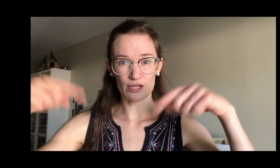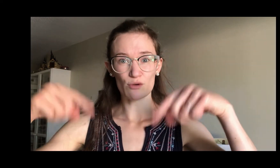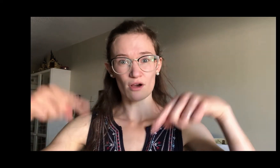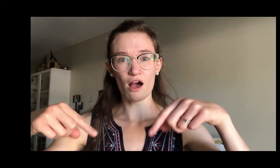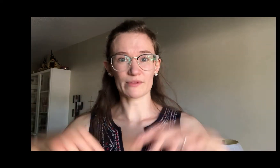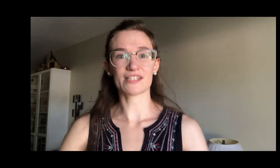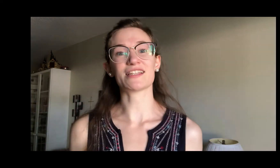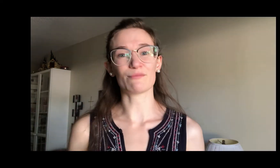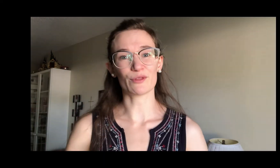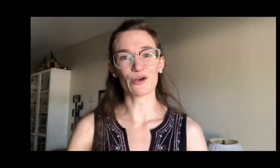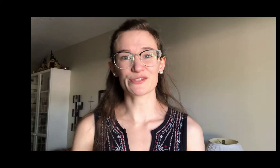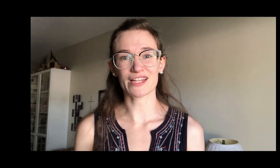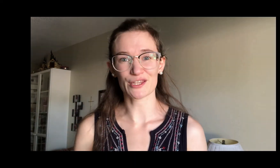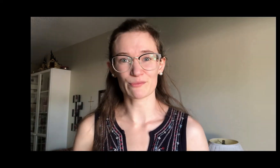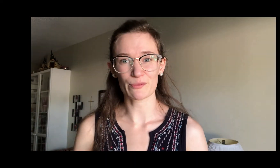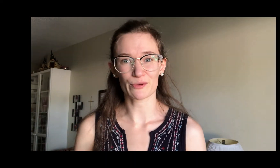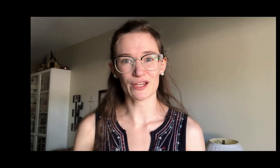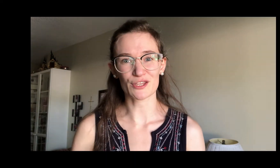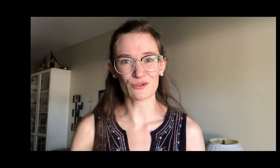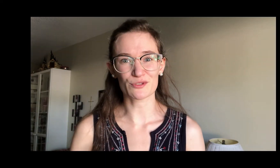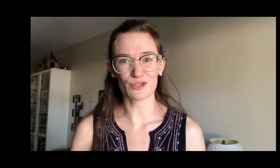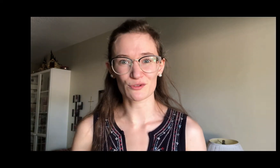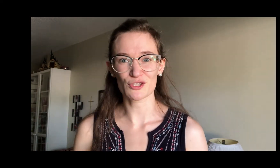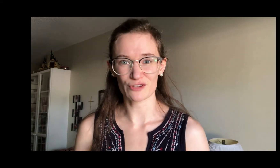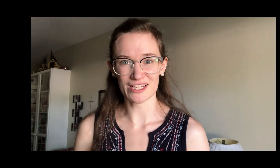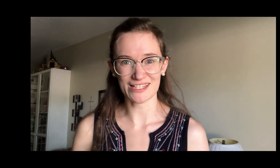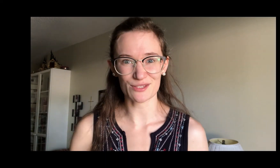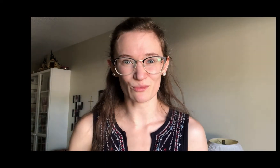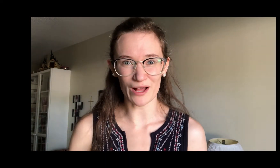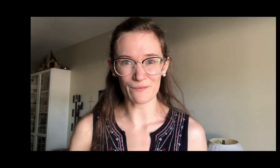that you comment down below so that other people can use those tricks as well.